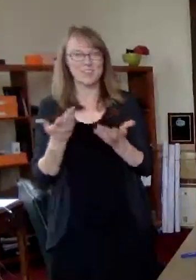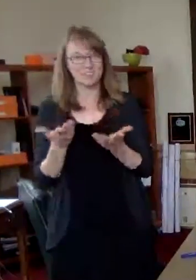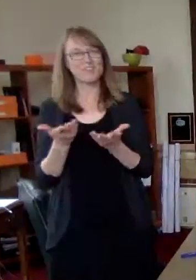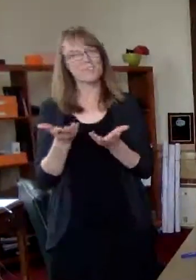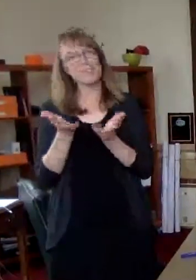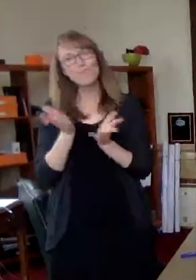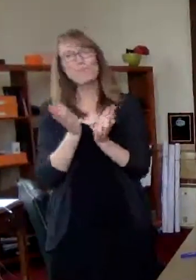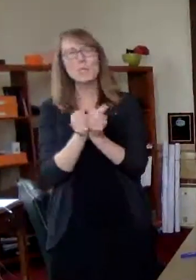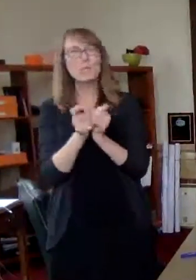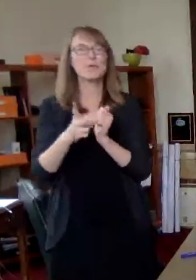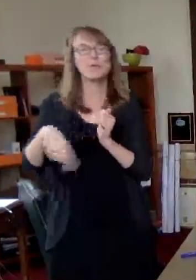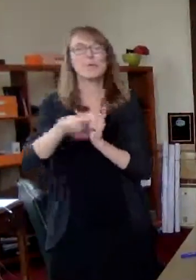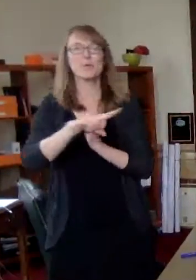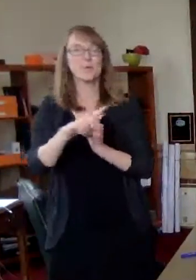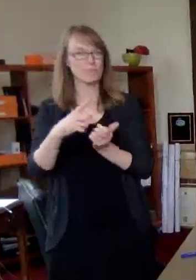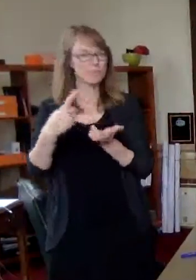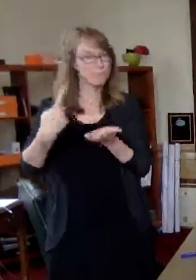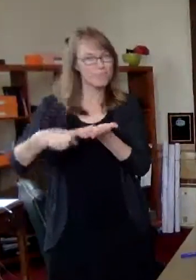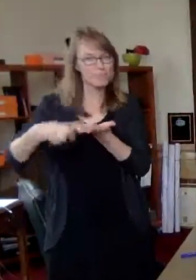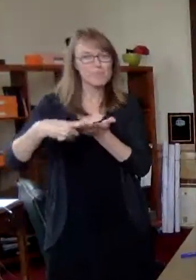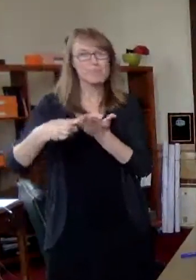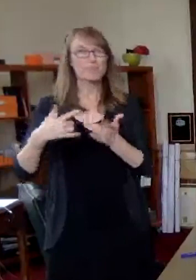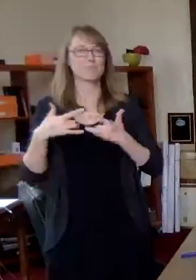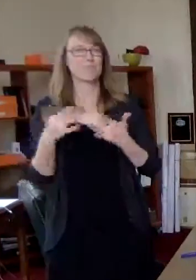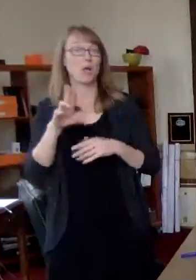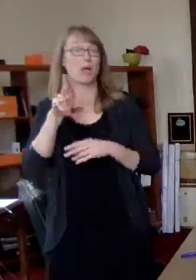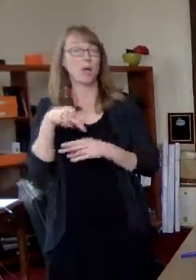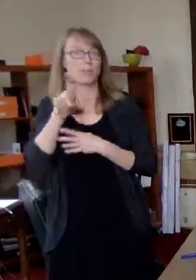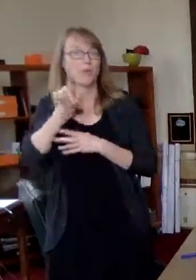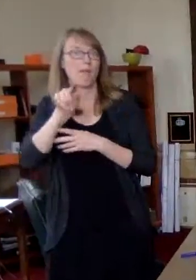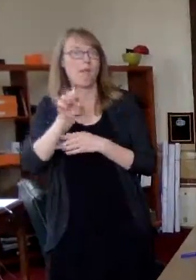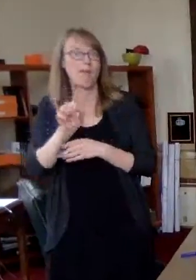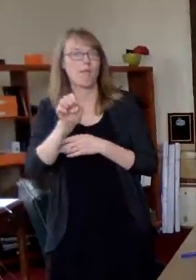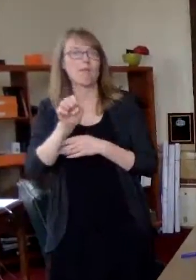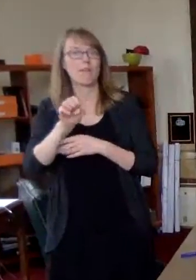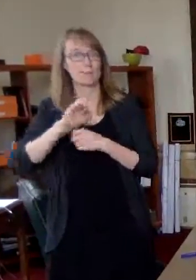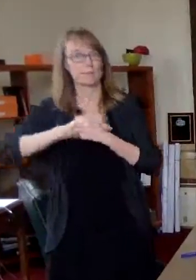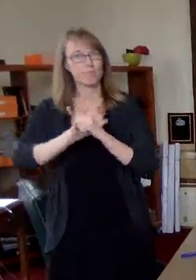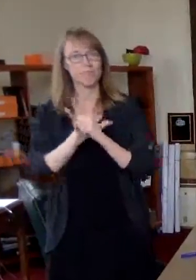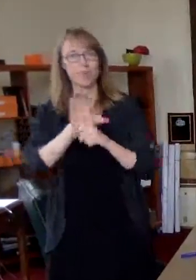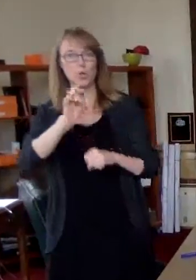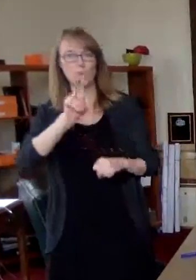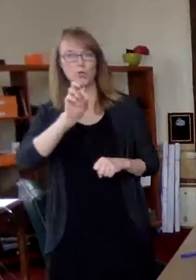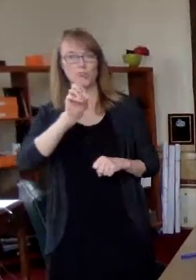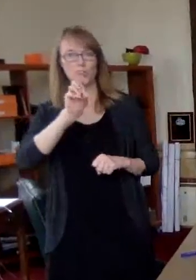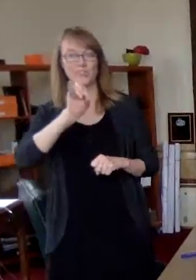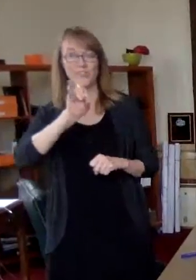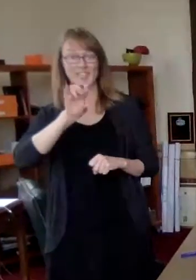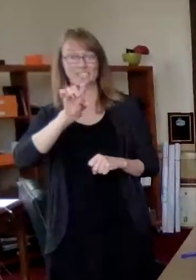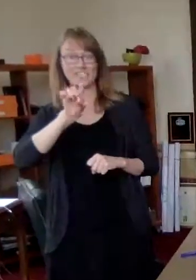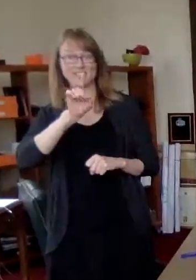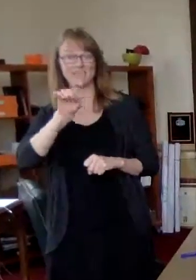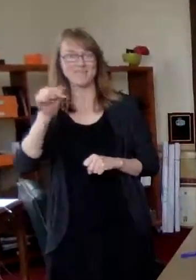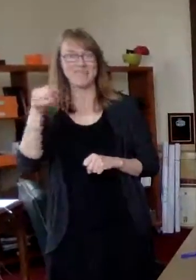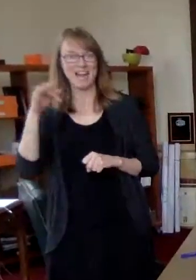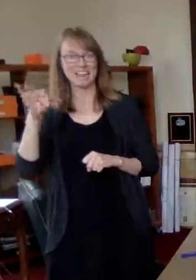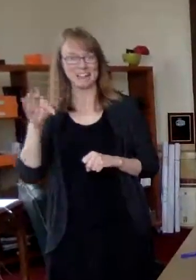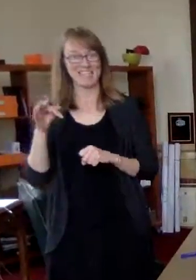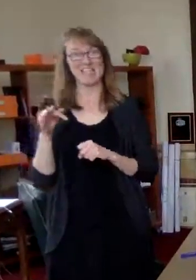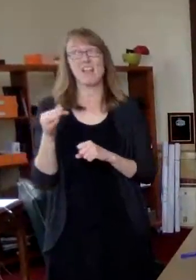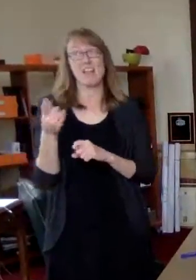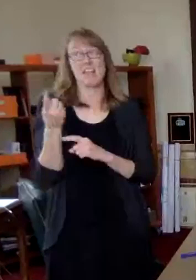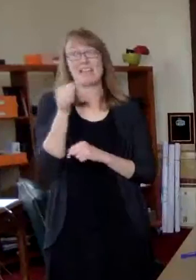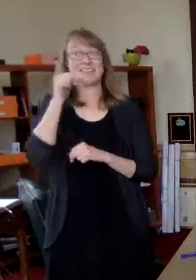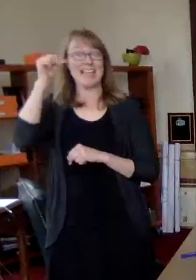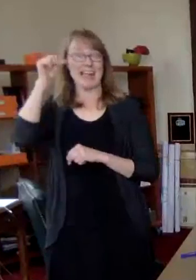about an update on COVID-19 today. You know that at the end of the day yesterday, we had 69